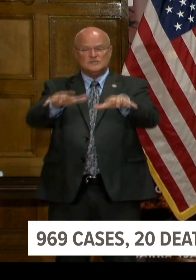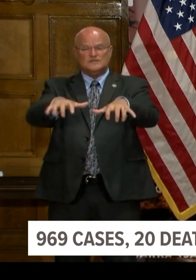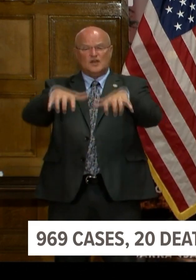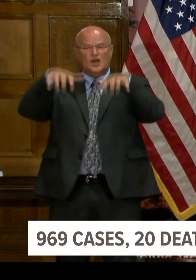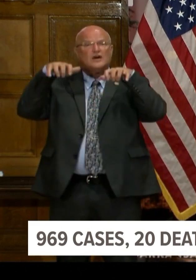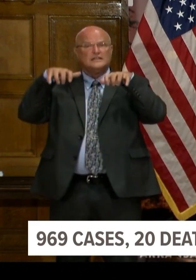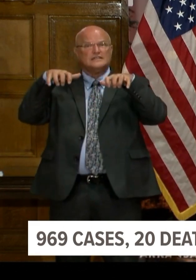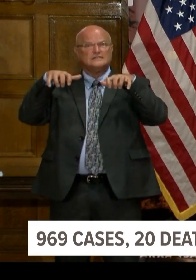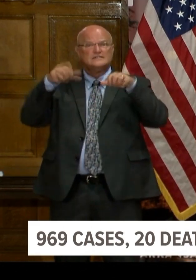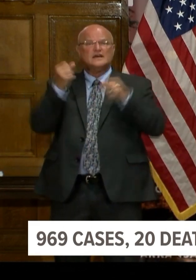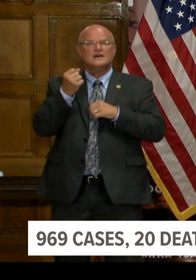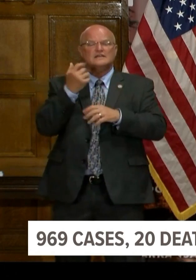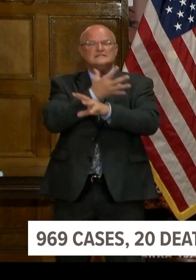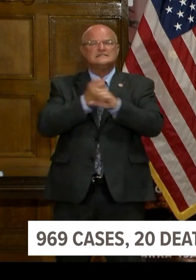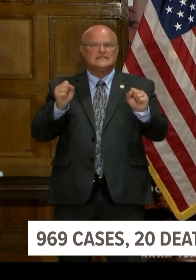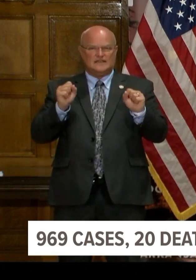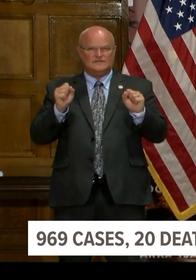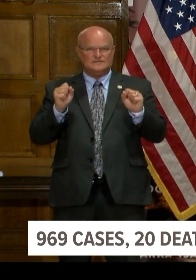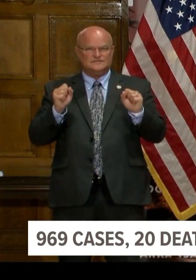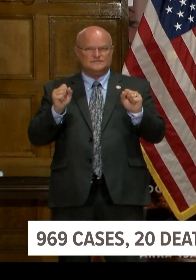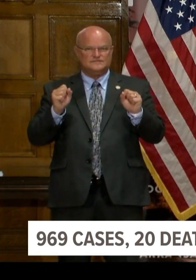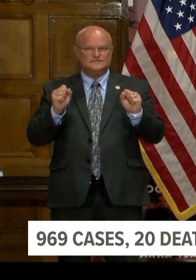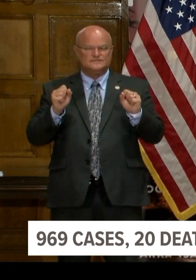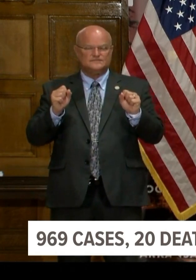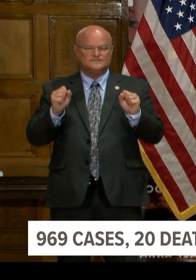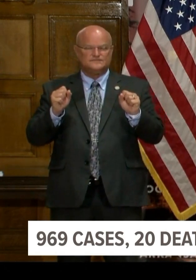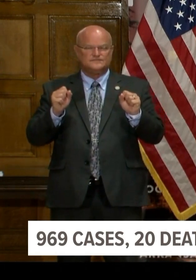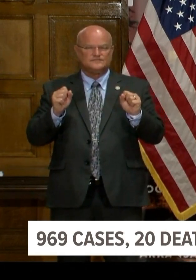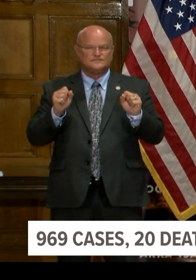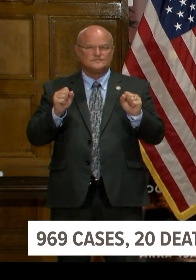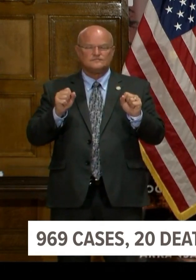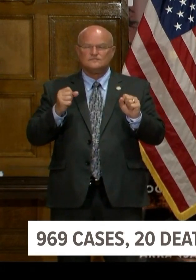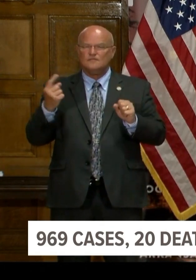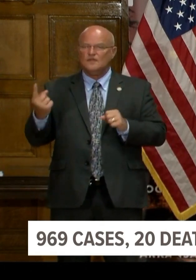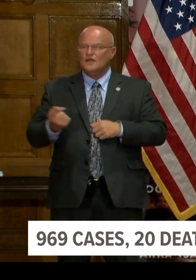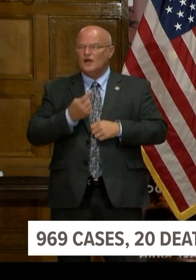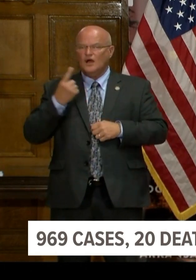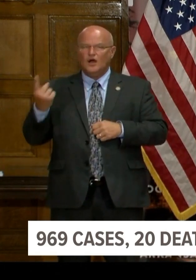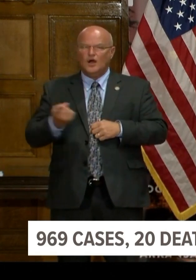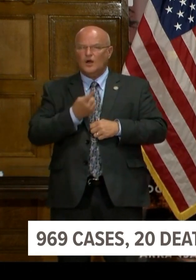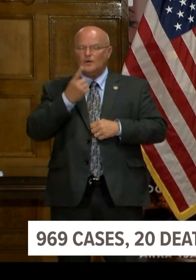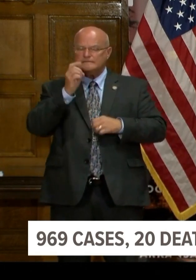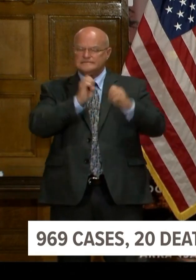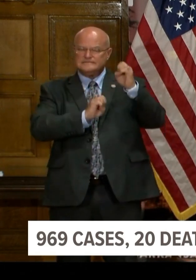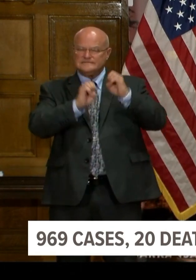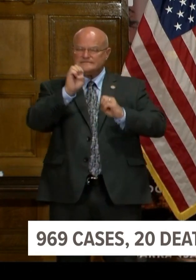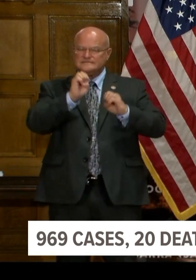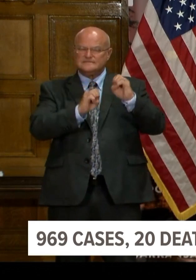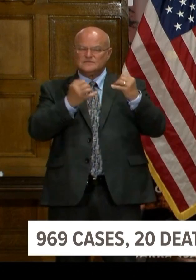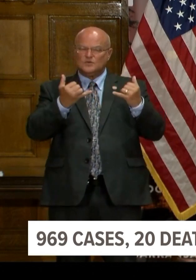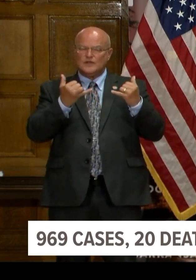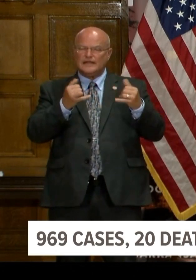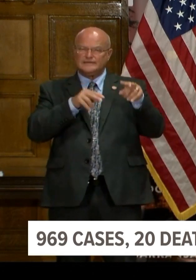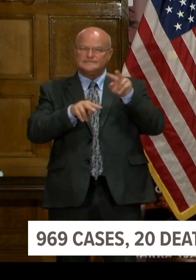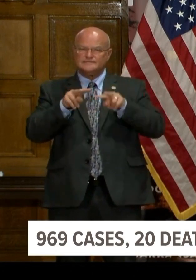audience under safe conditions. We'll always continue to evaluate it, but that's where we are right